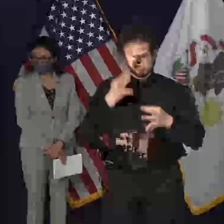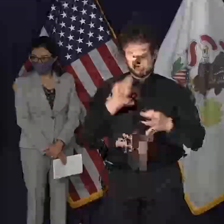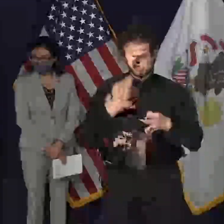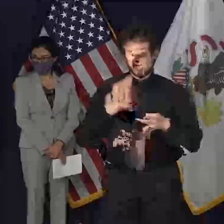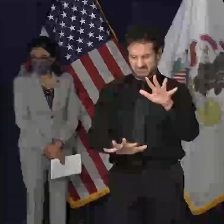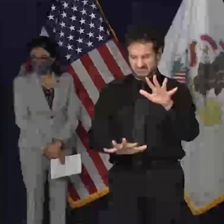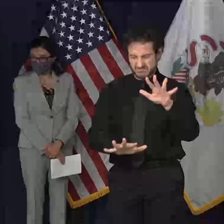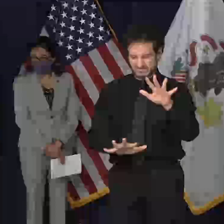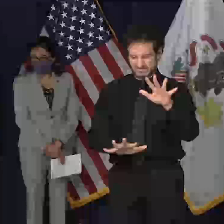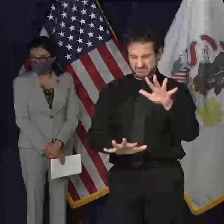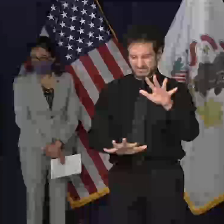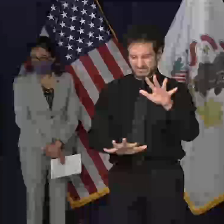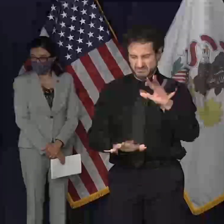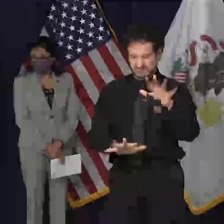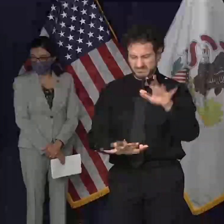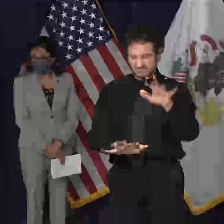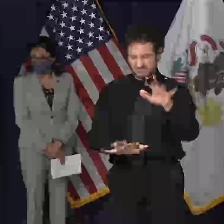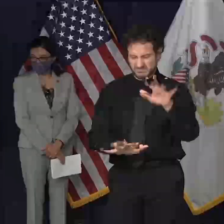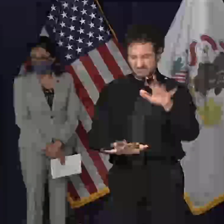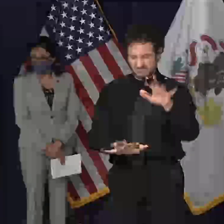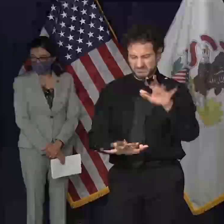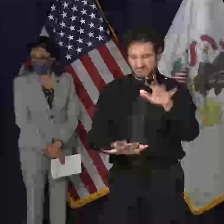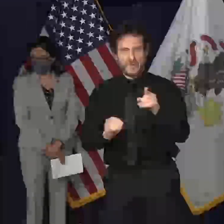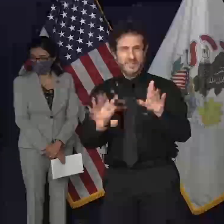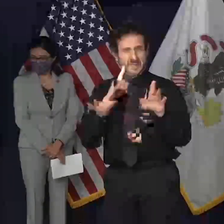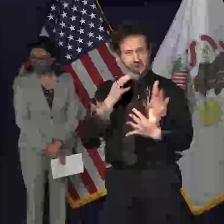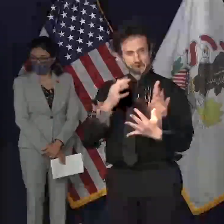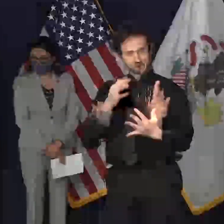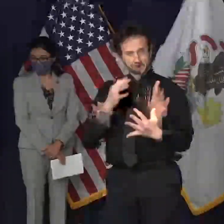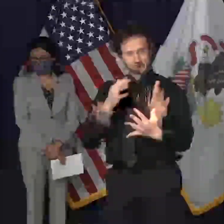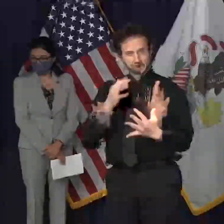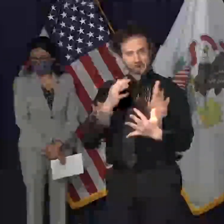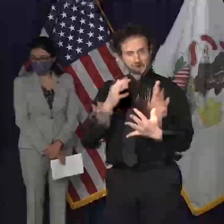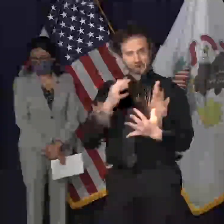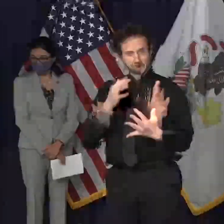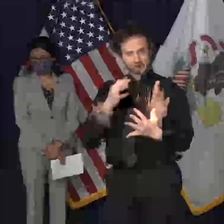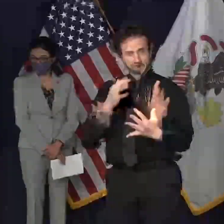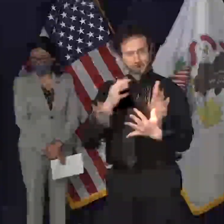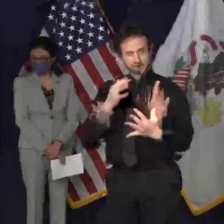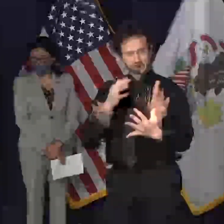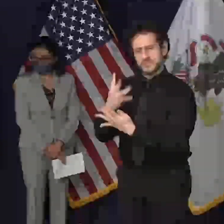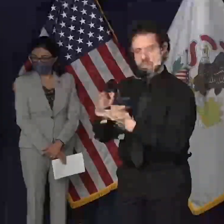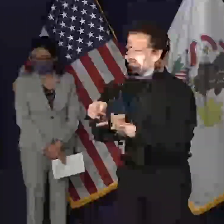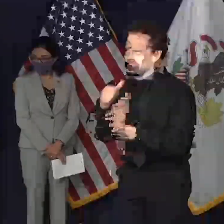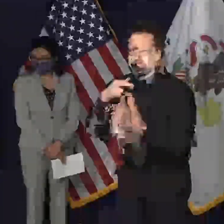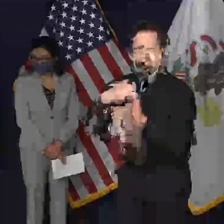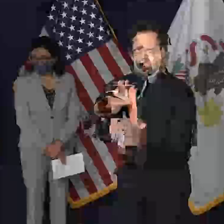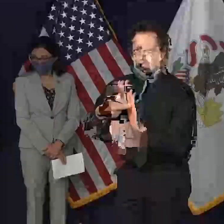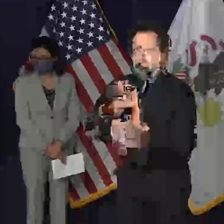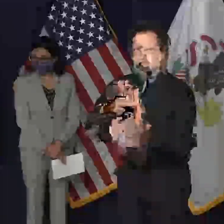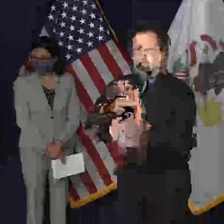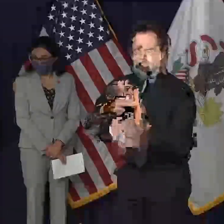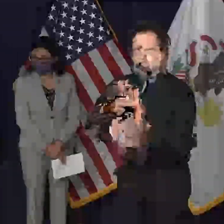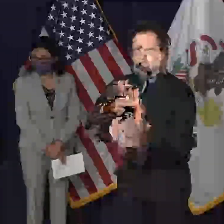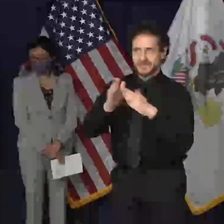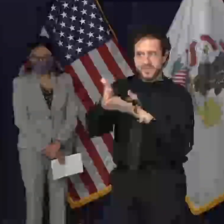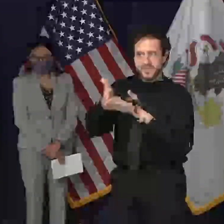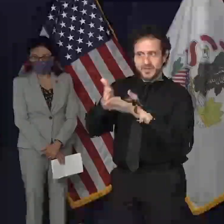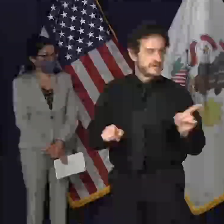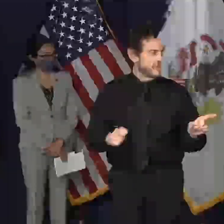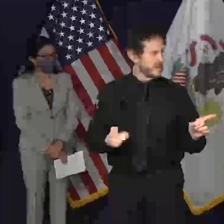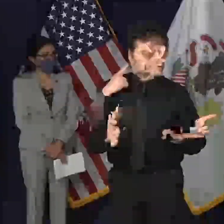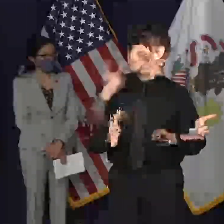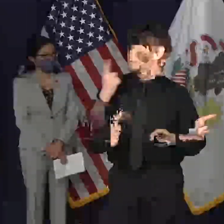infection data be weighted for congregate settings like prisons and residential homes, since they're not necessarily representative of the community? You know, I've heard this